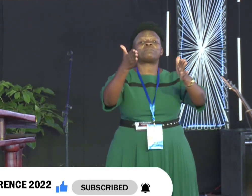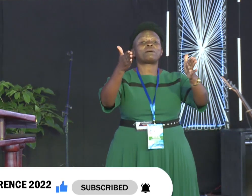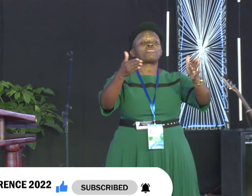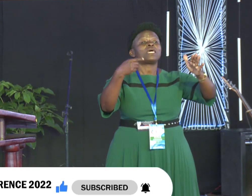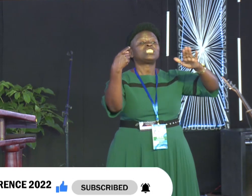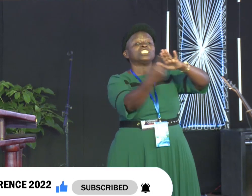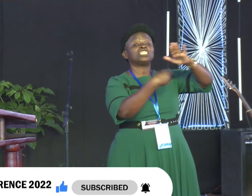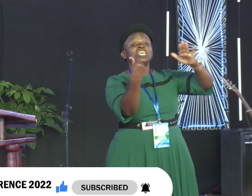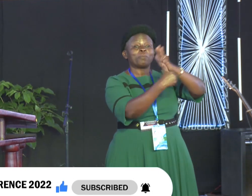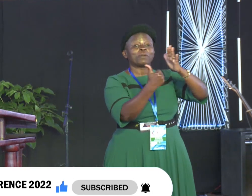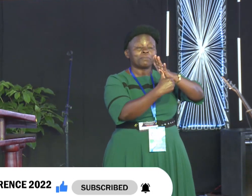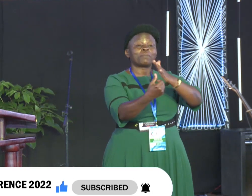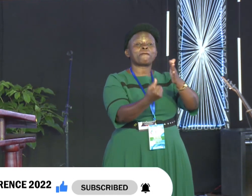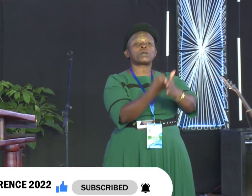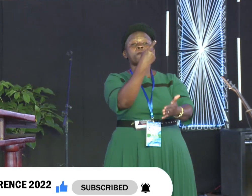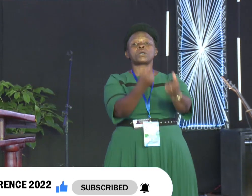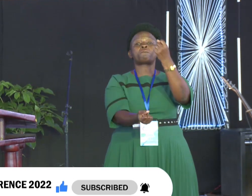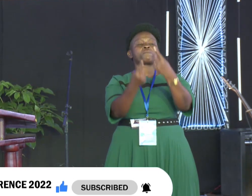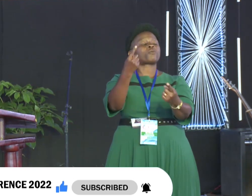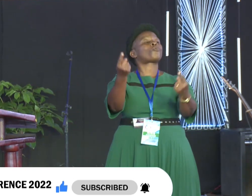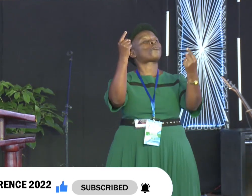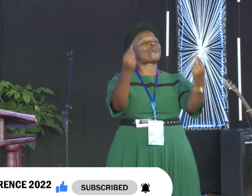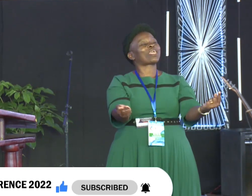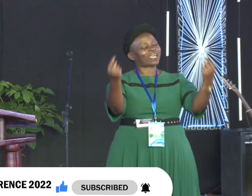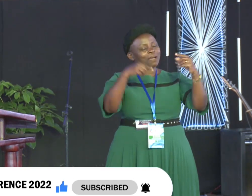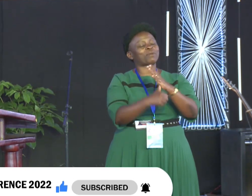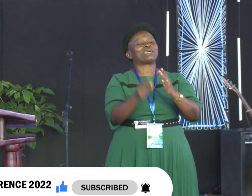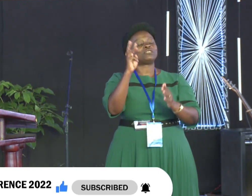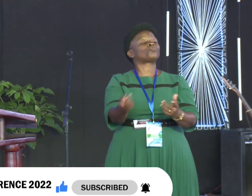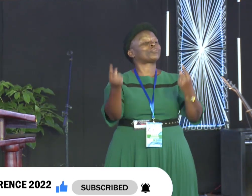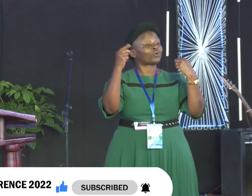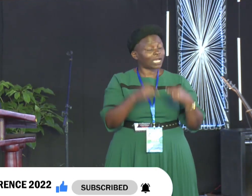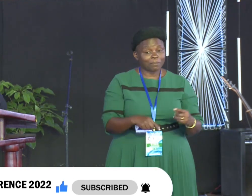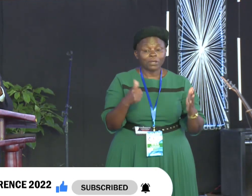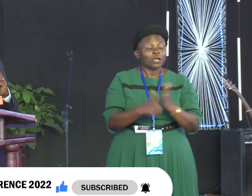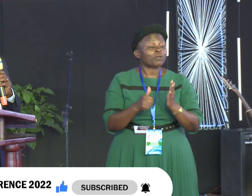Even if you don't list the situations, they will come. They will come.